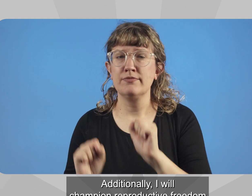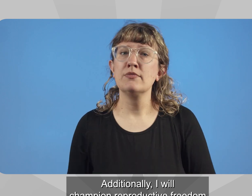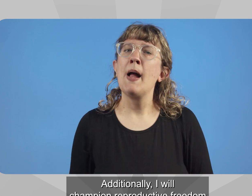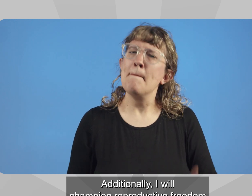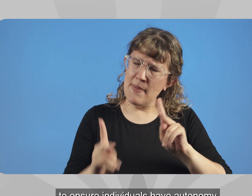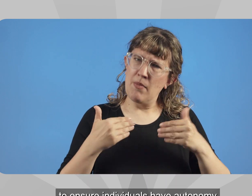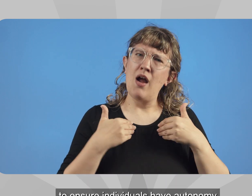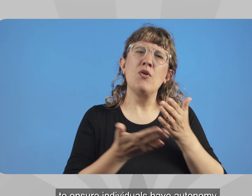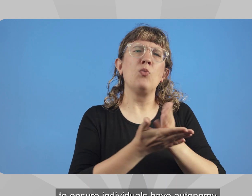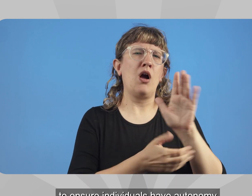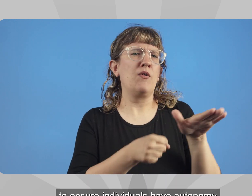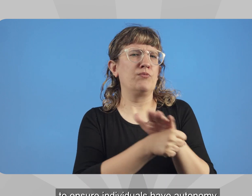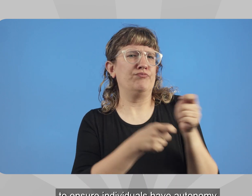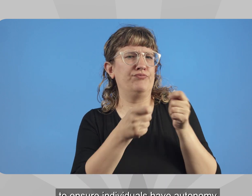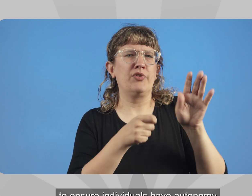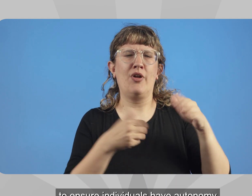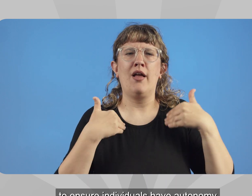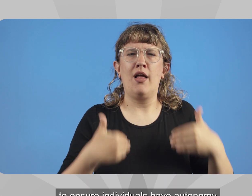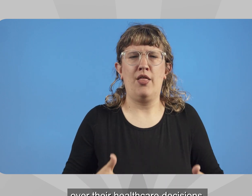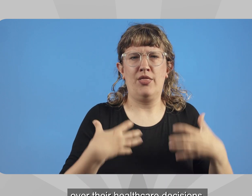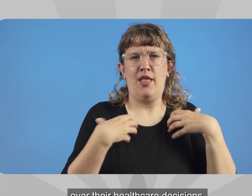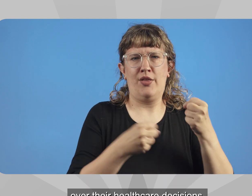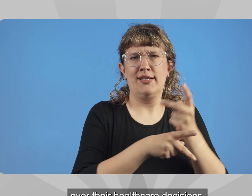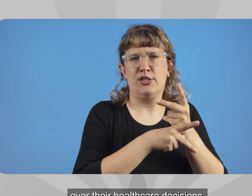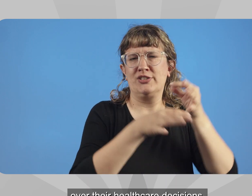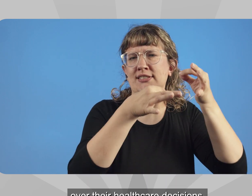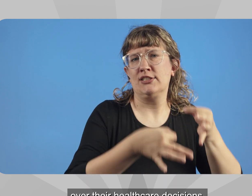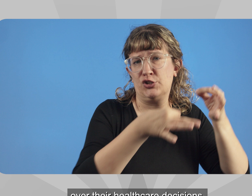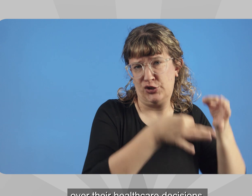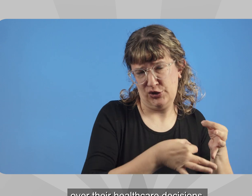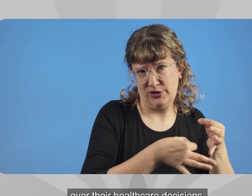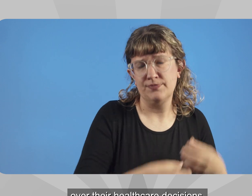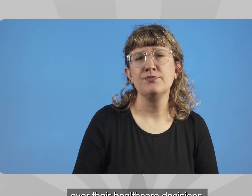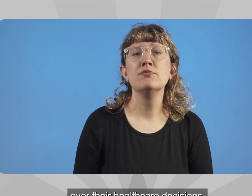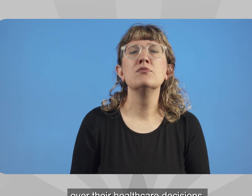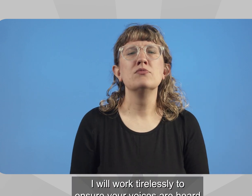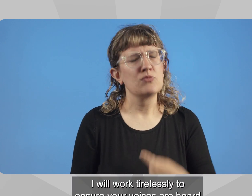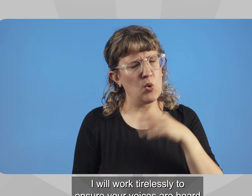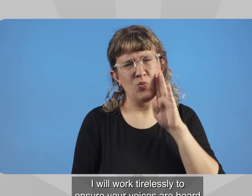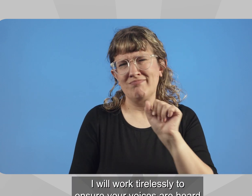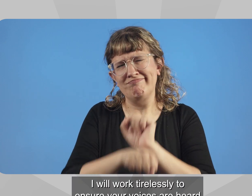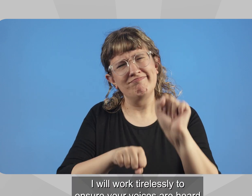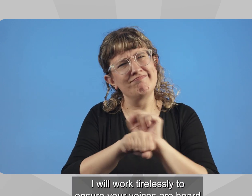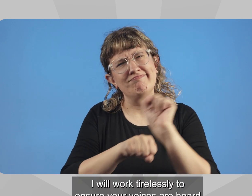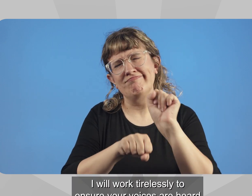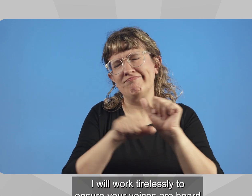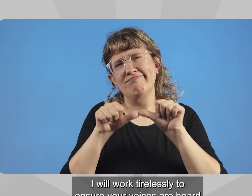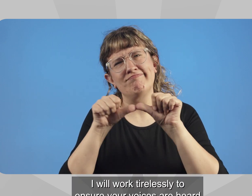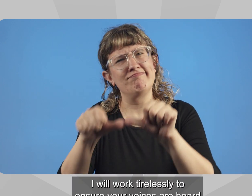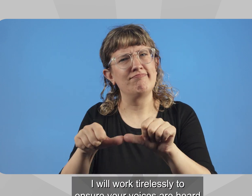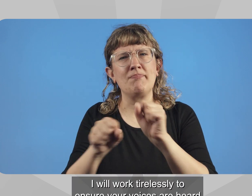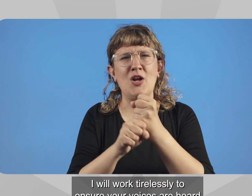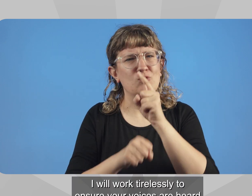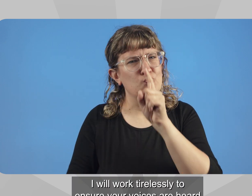reproductive freedom to ensure individuals have autonomy over their healthcare decisions. I will work tirelessly to